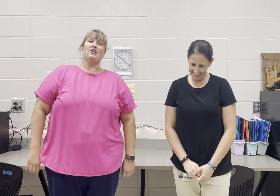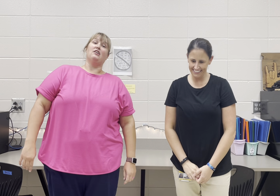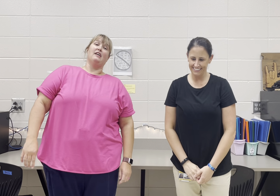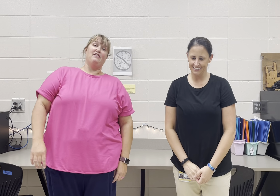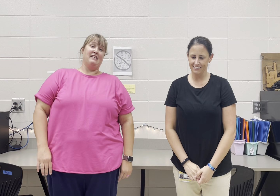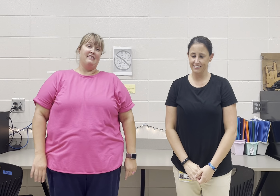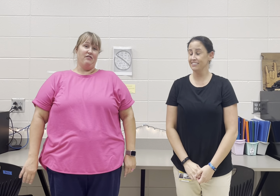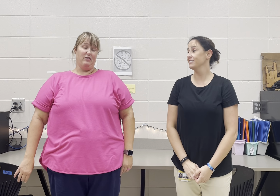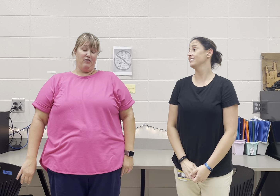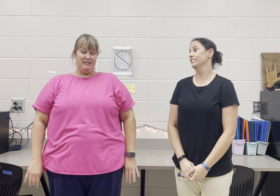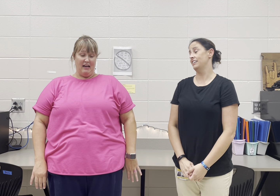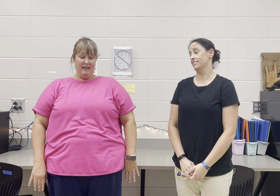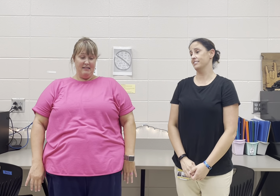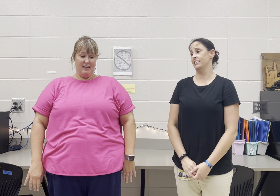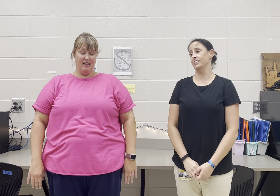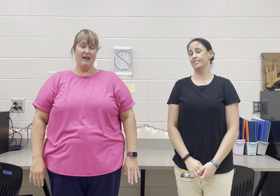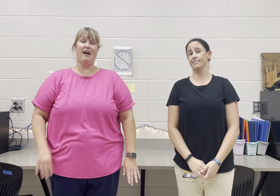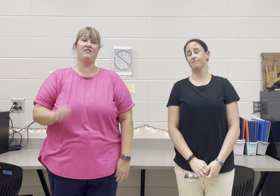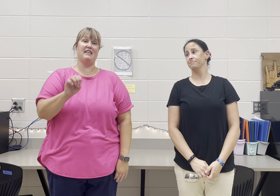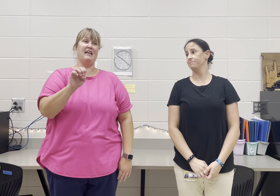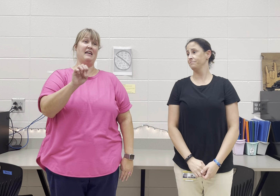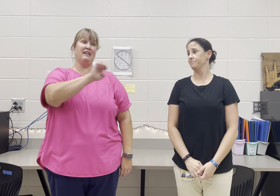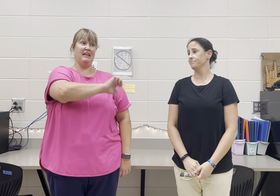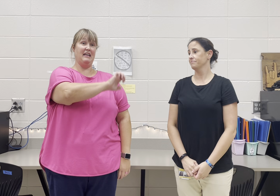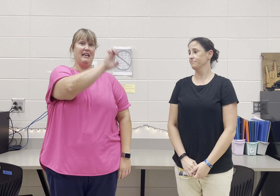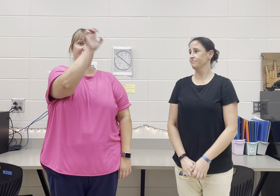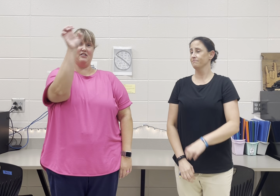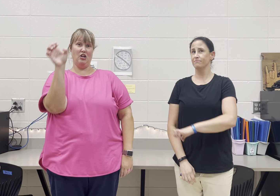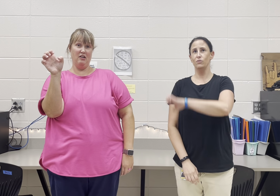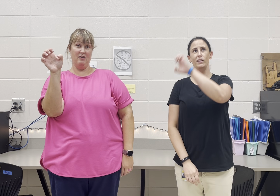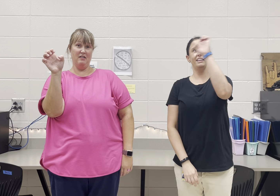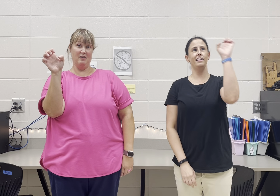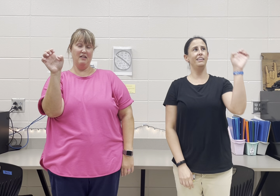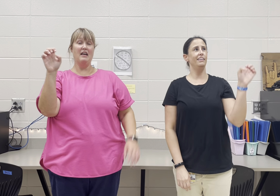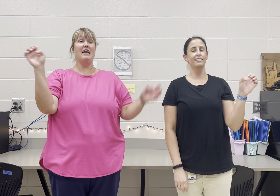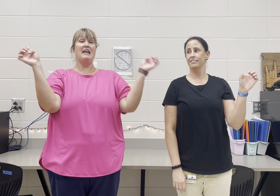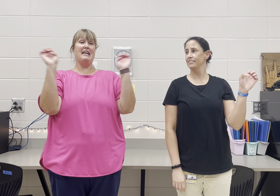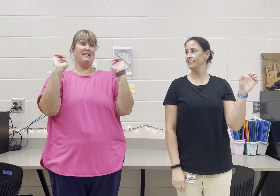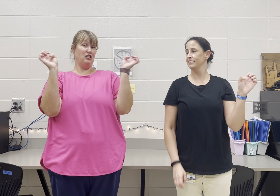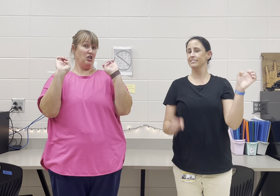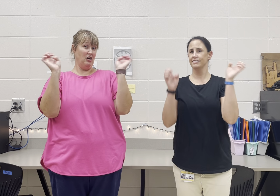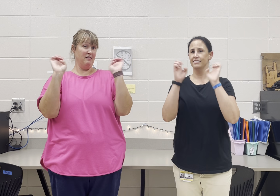Easter, I've seen several different signs. Lots of signs. I've seen Easter, Easter,